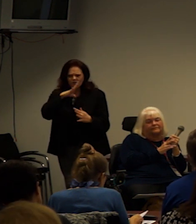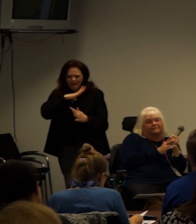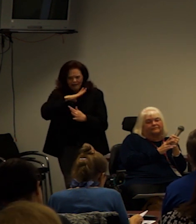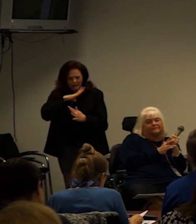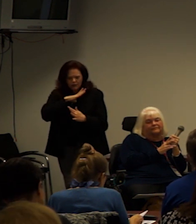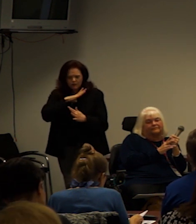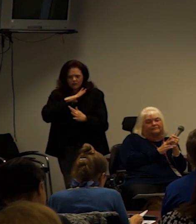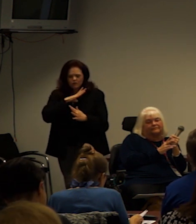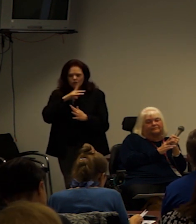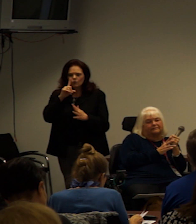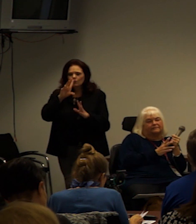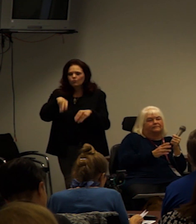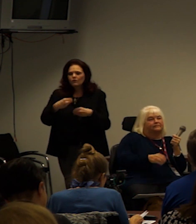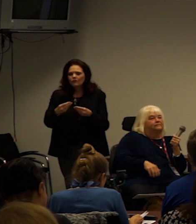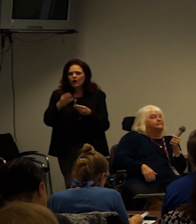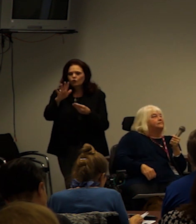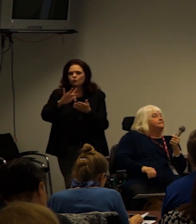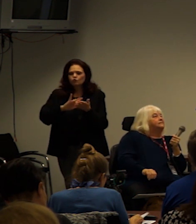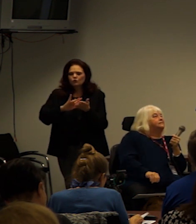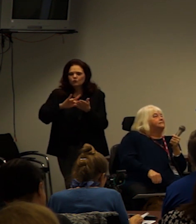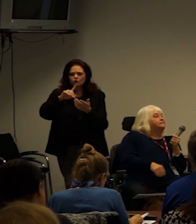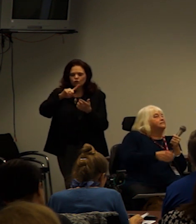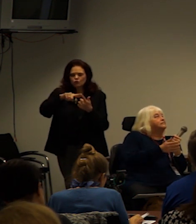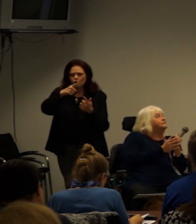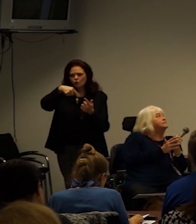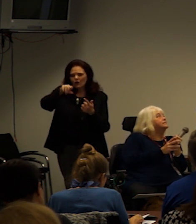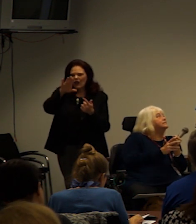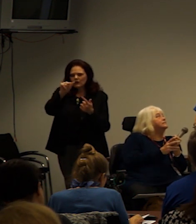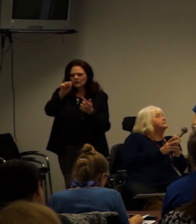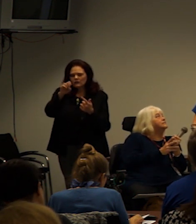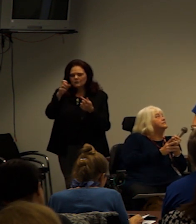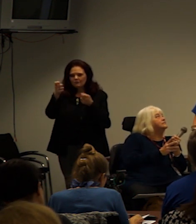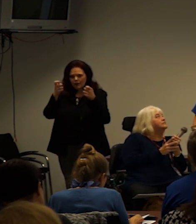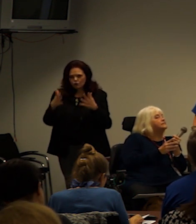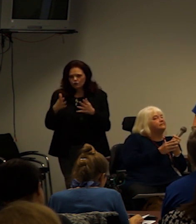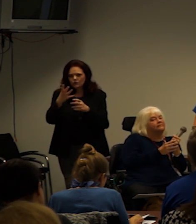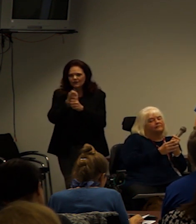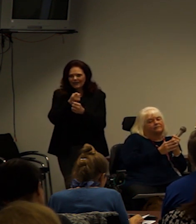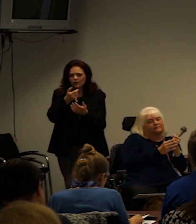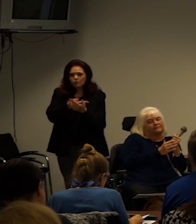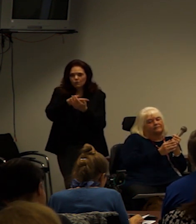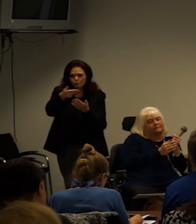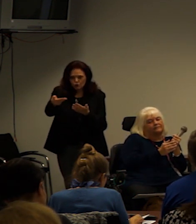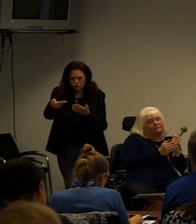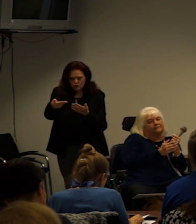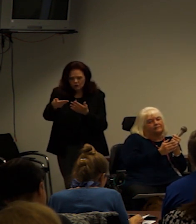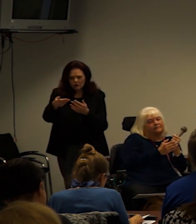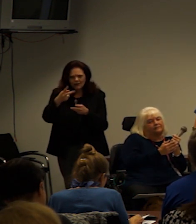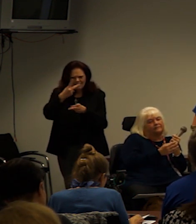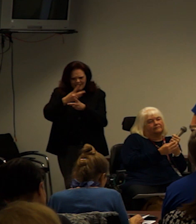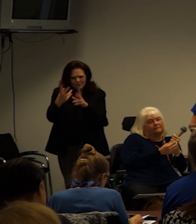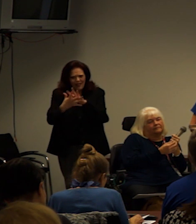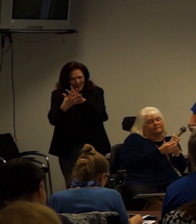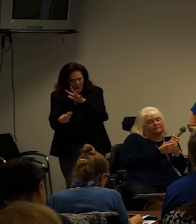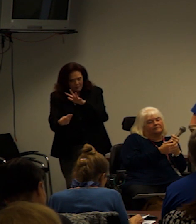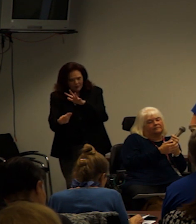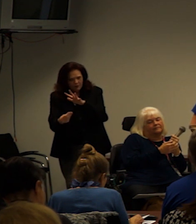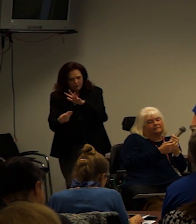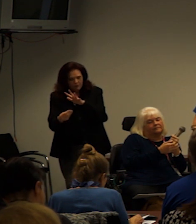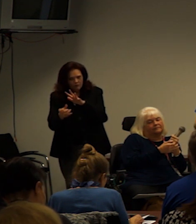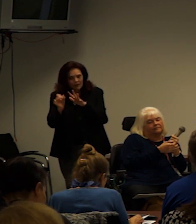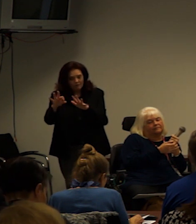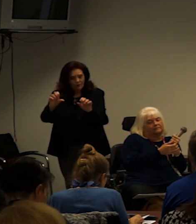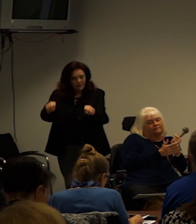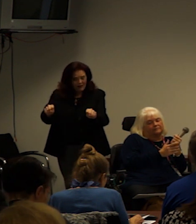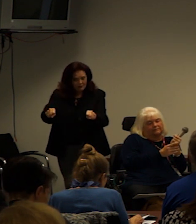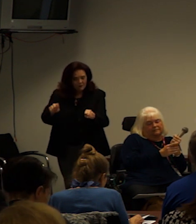you're providing your prescriptions to them, to your case manager, to get it purchased. Keep a copy of it if at all